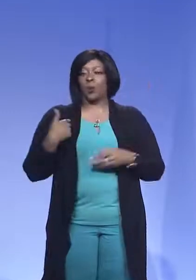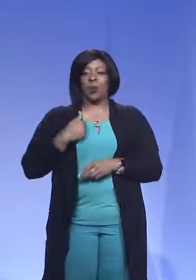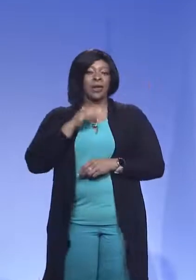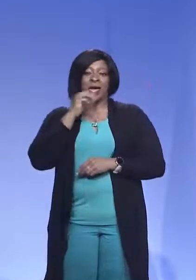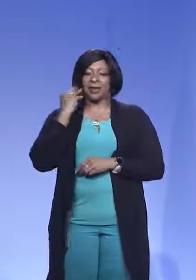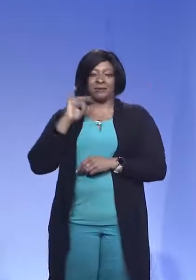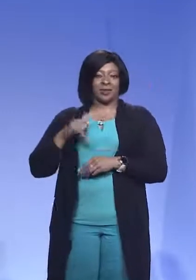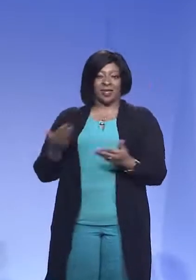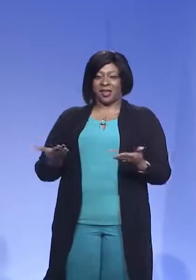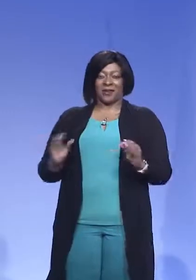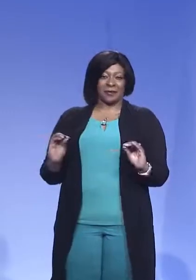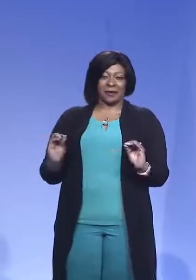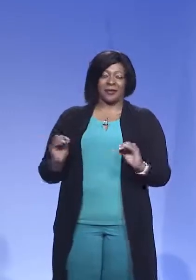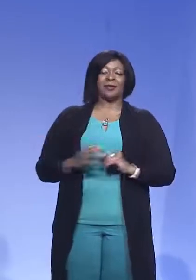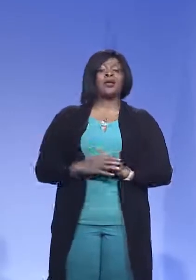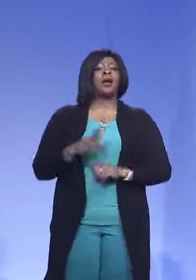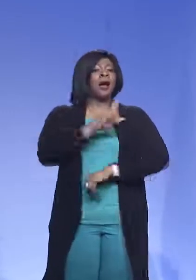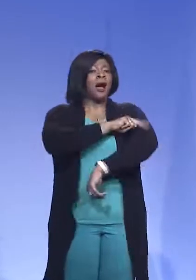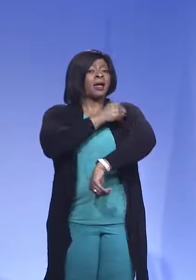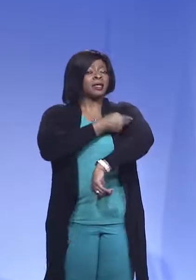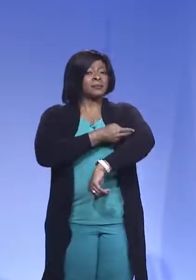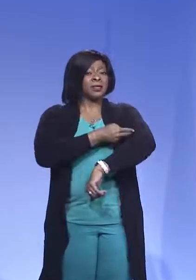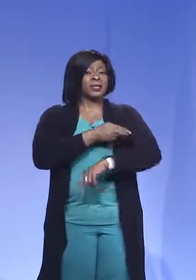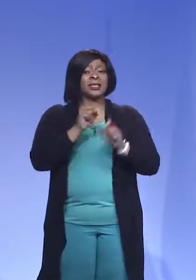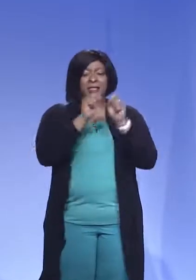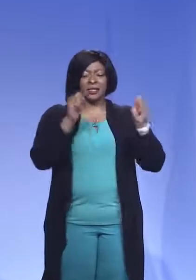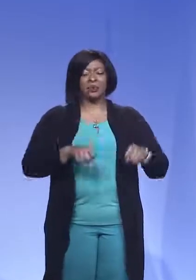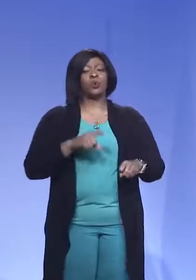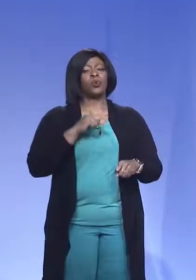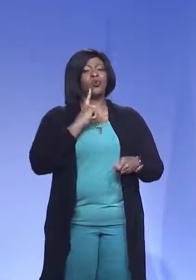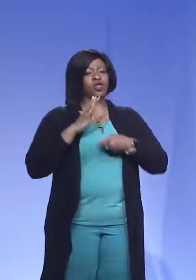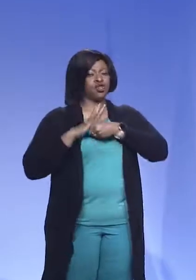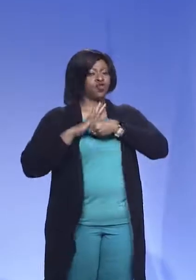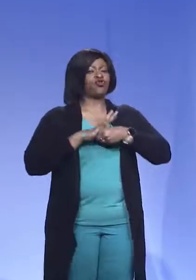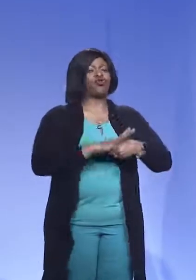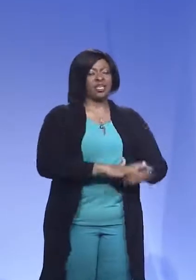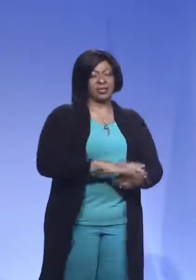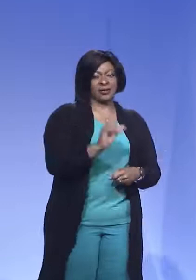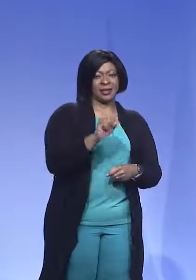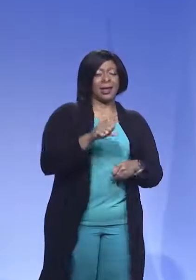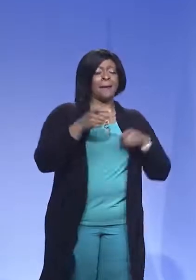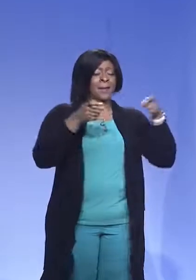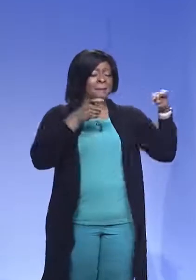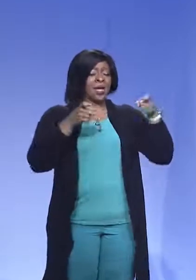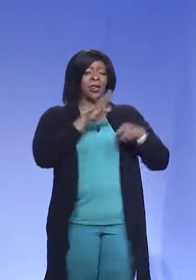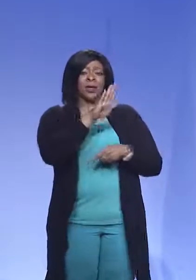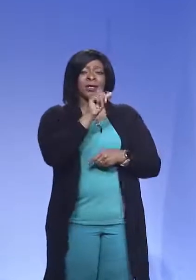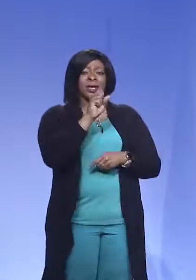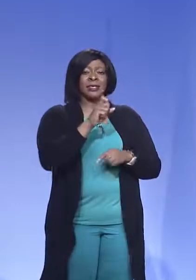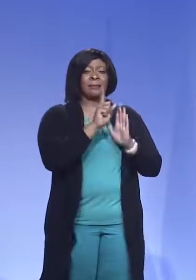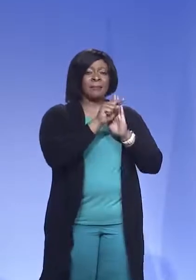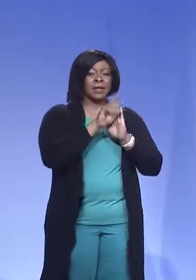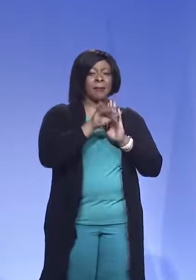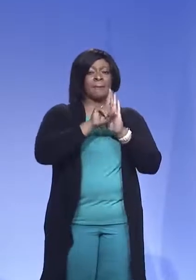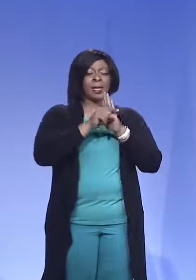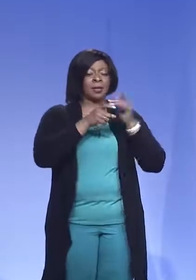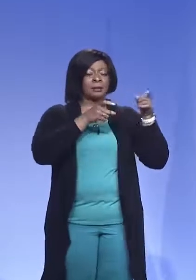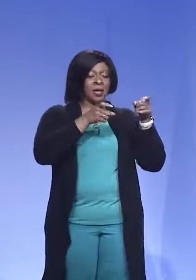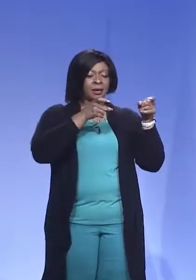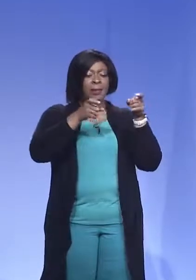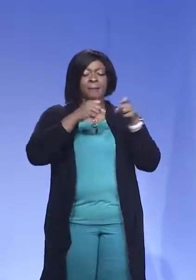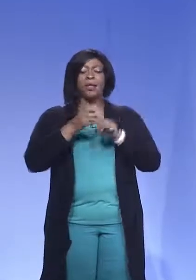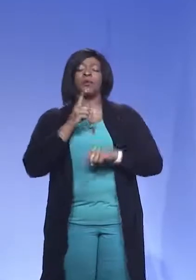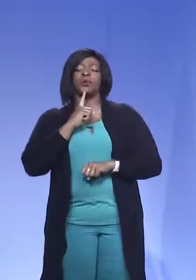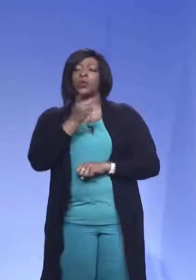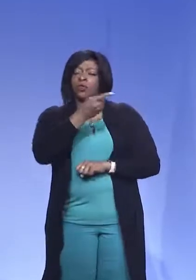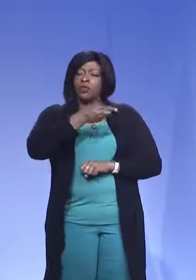here. Our hospital systems are certainly stressed, but they are managing their caseloads minute by minute to make sure